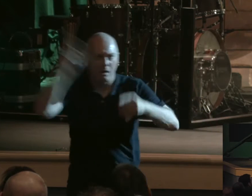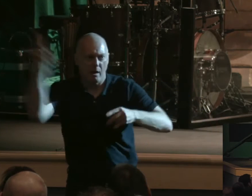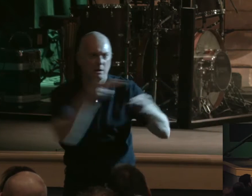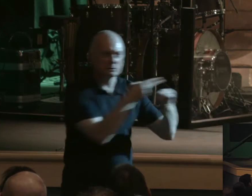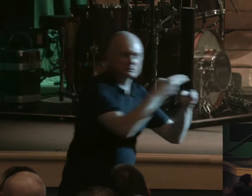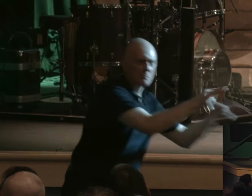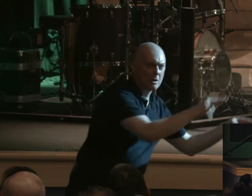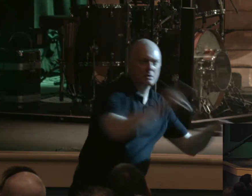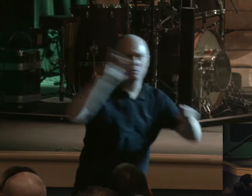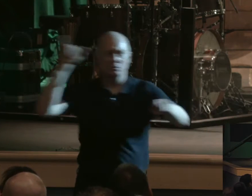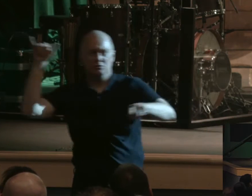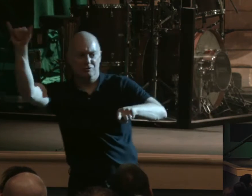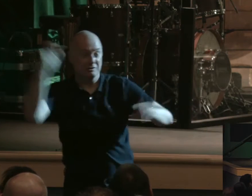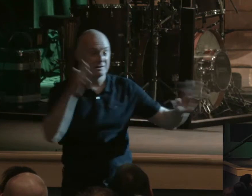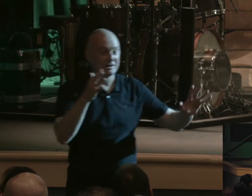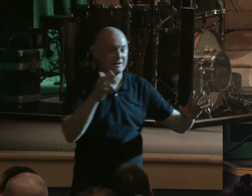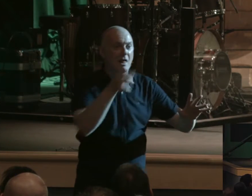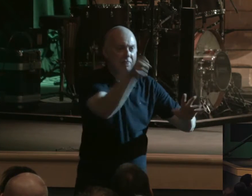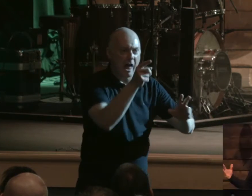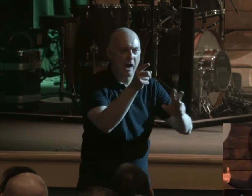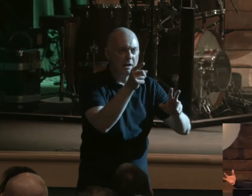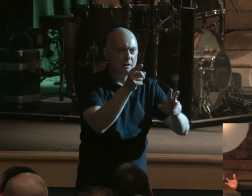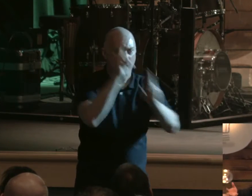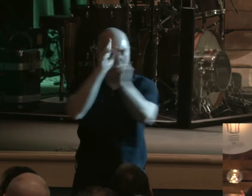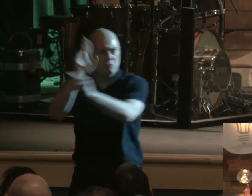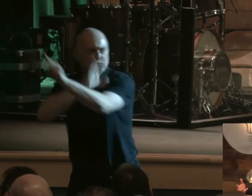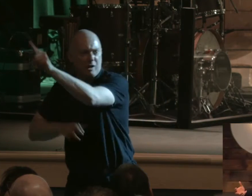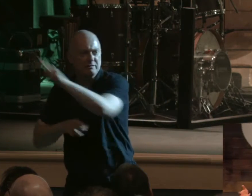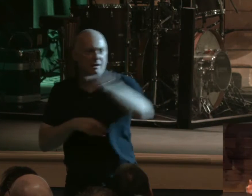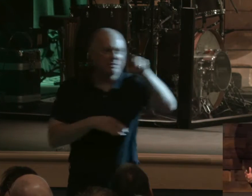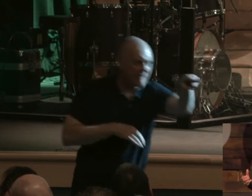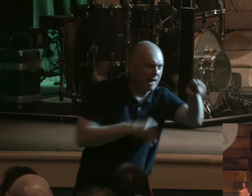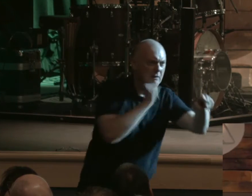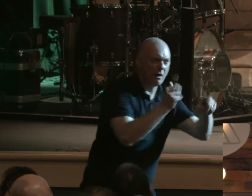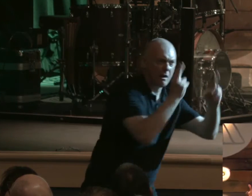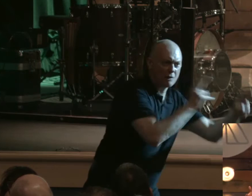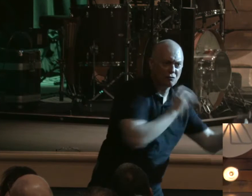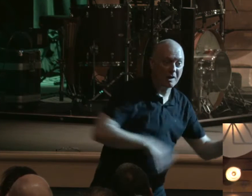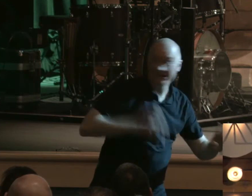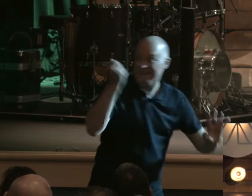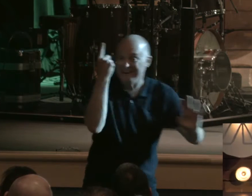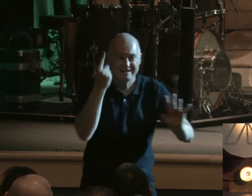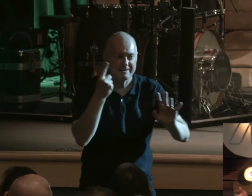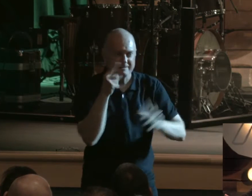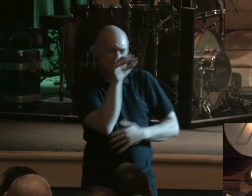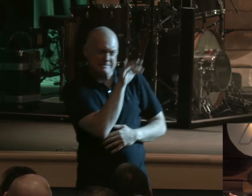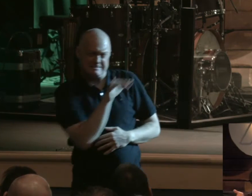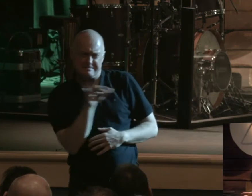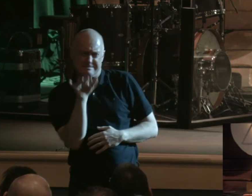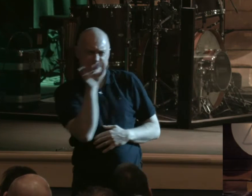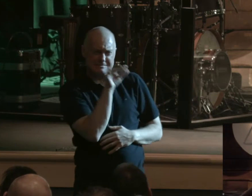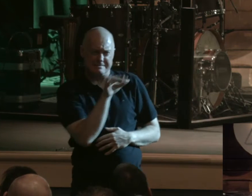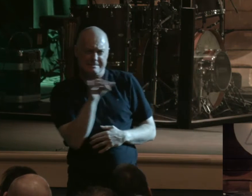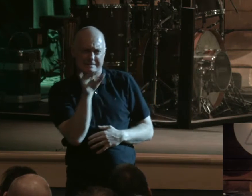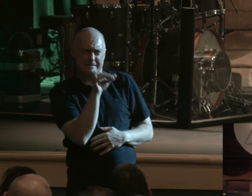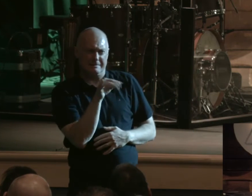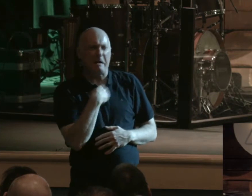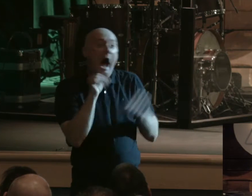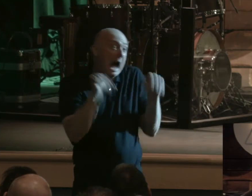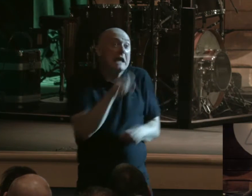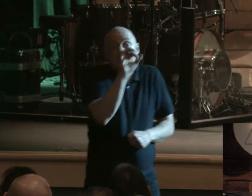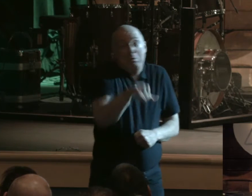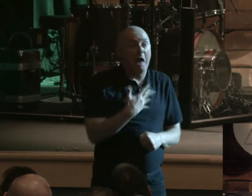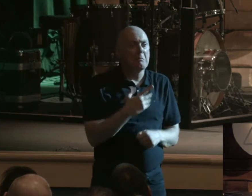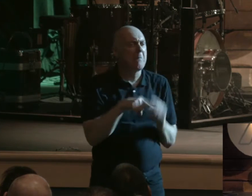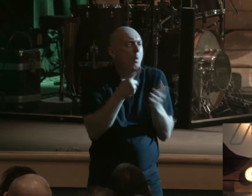honors Christ, that does not honor Christ. I can't tell you how often, again, wisdom is constantly looking at the world and saying, I could do that, but